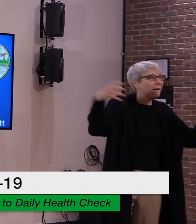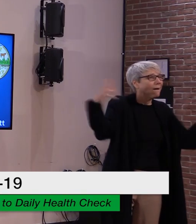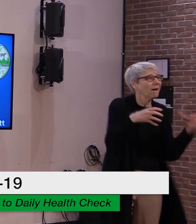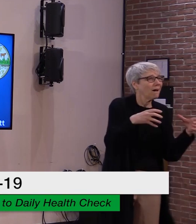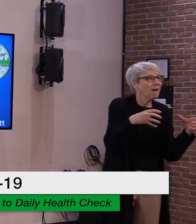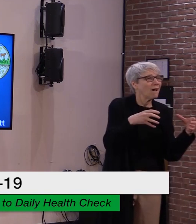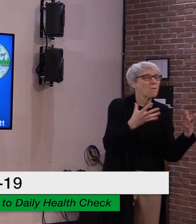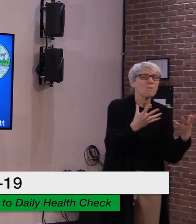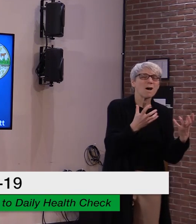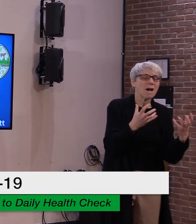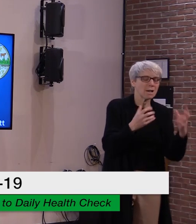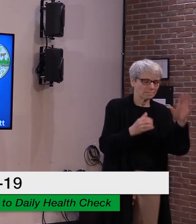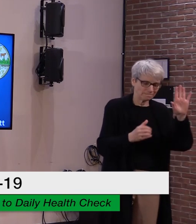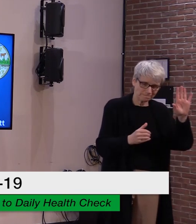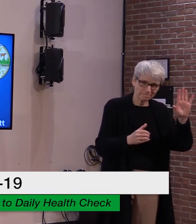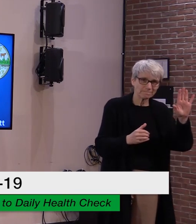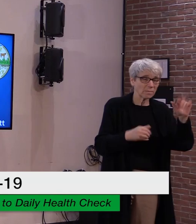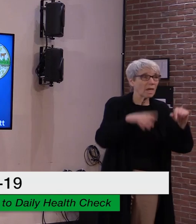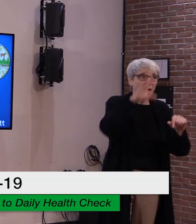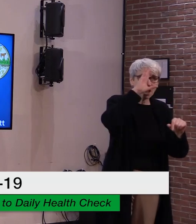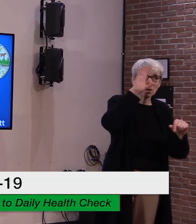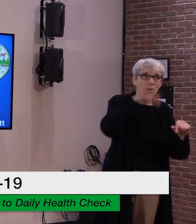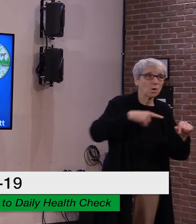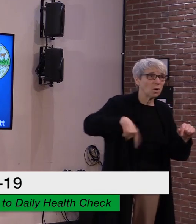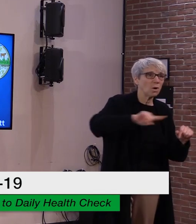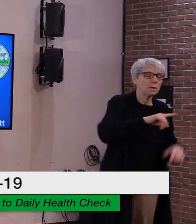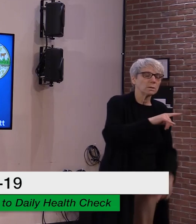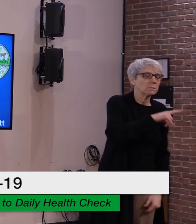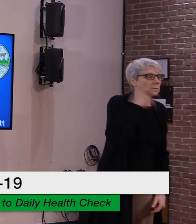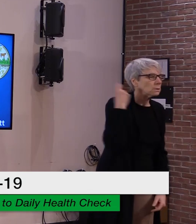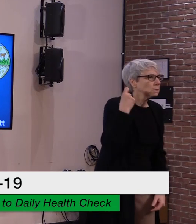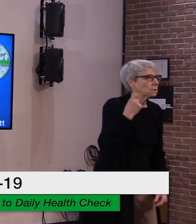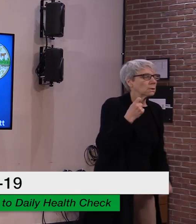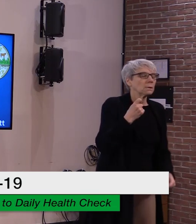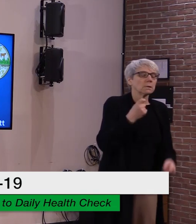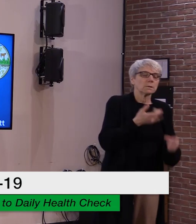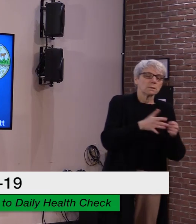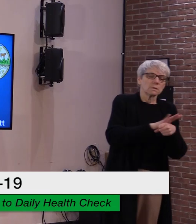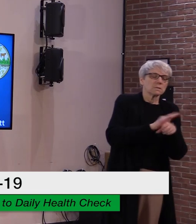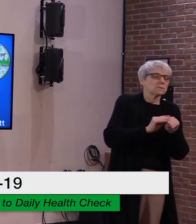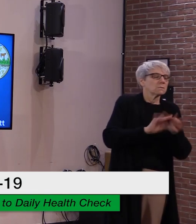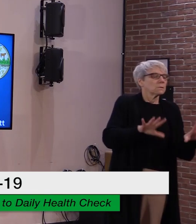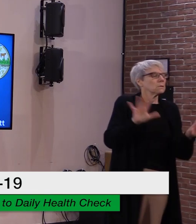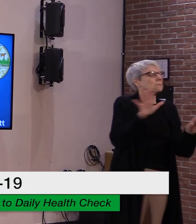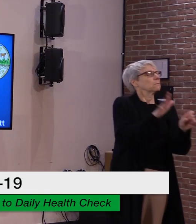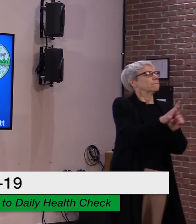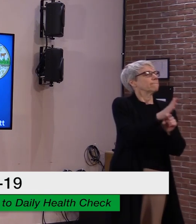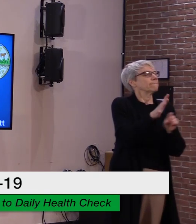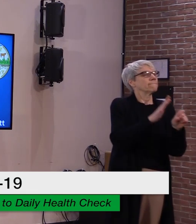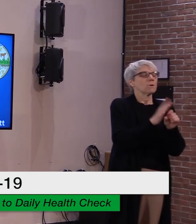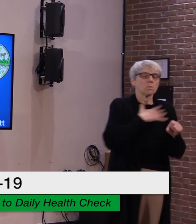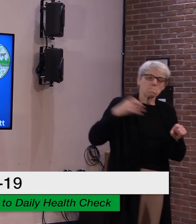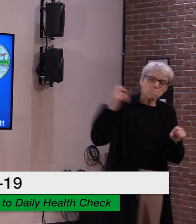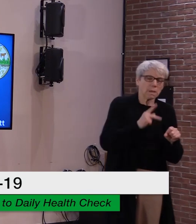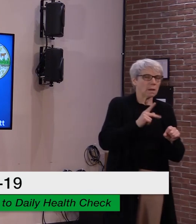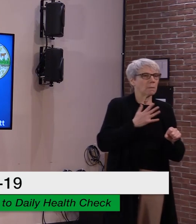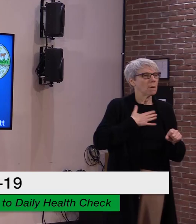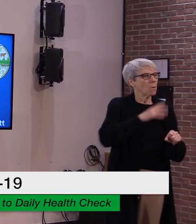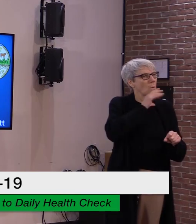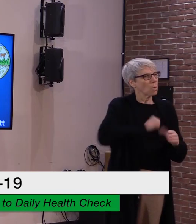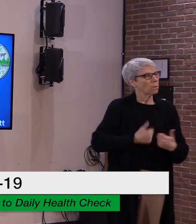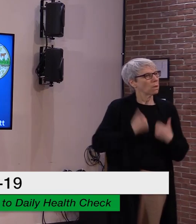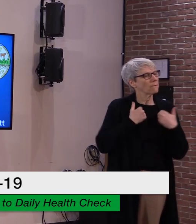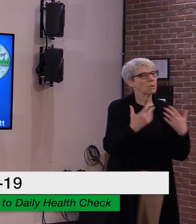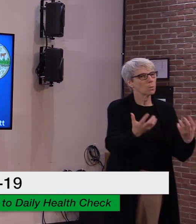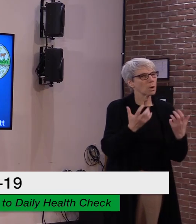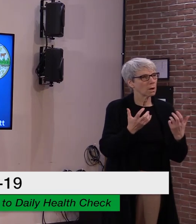how done we are with this pandemic but the fact is thanksgiving could make things a lot worse for us here in